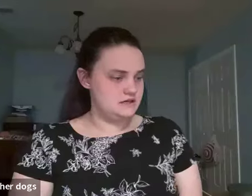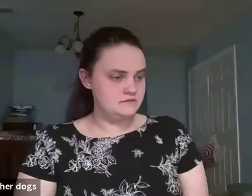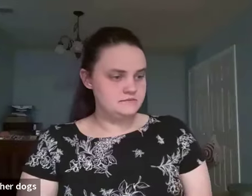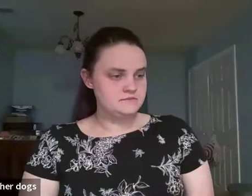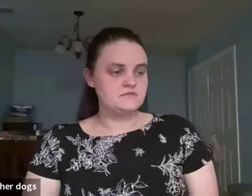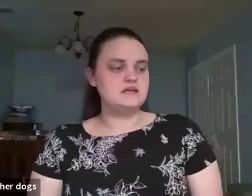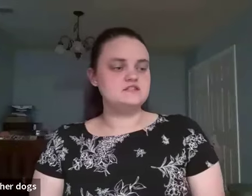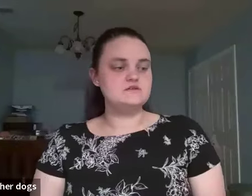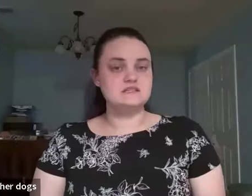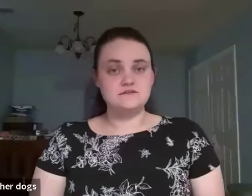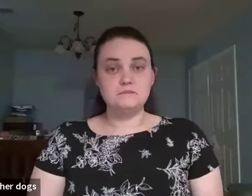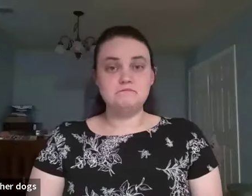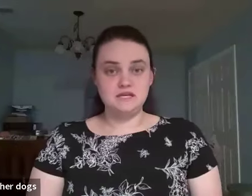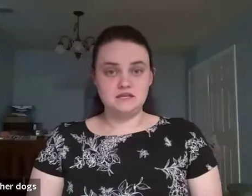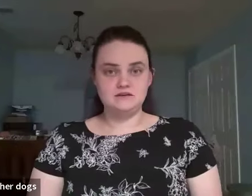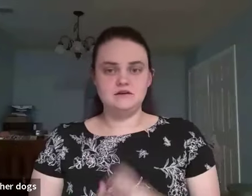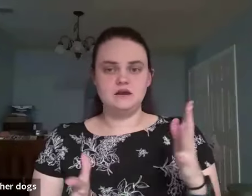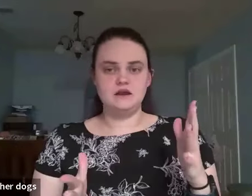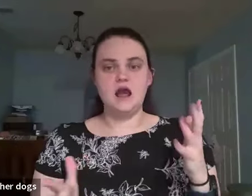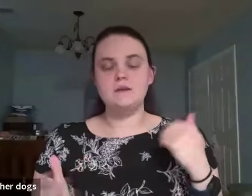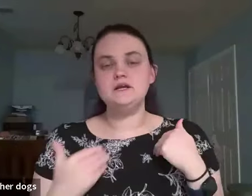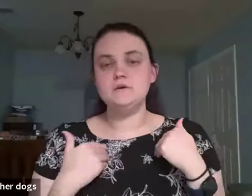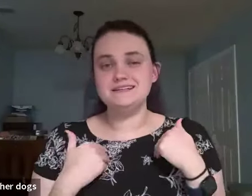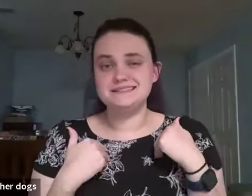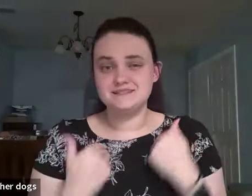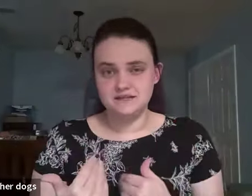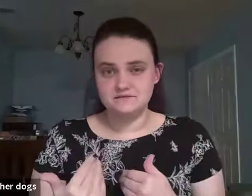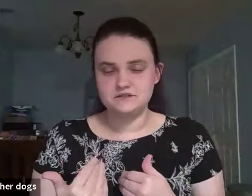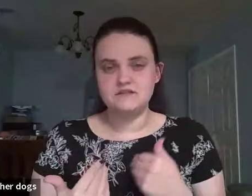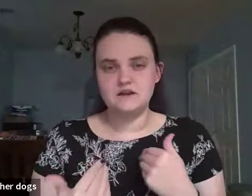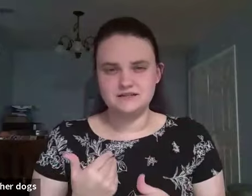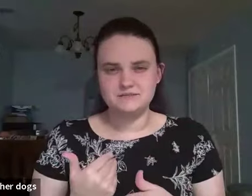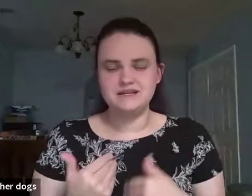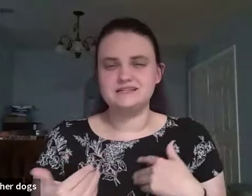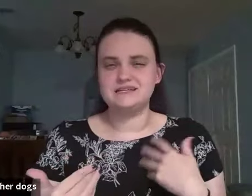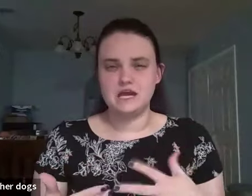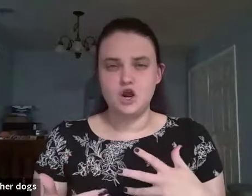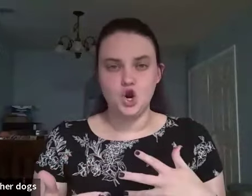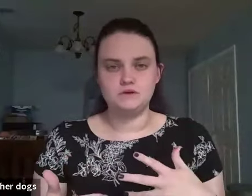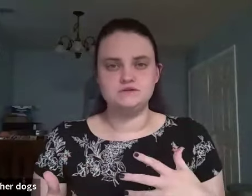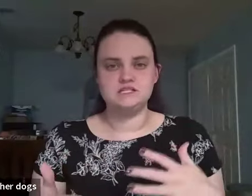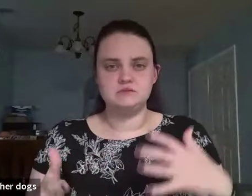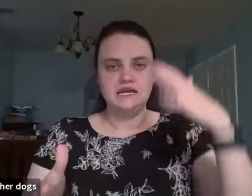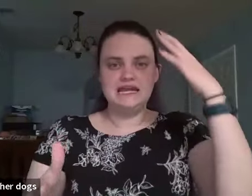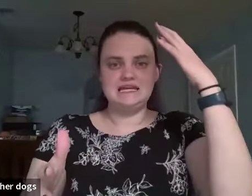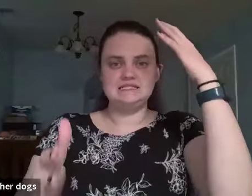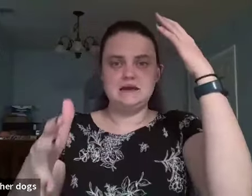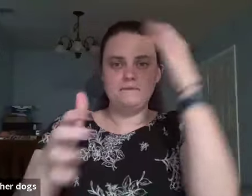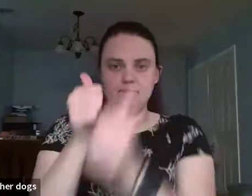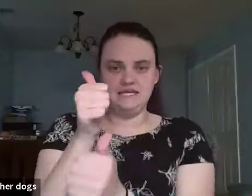mean. And so the sign for mean, okay, I'm going to go ahead and sign it first and then I'll explain it because it is kind of a hard one to explain. It's